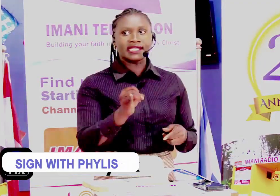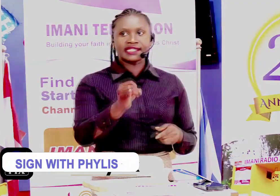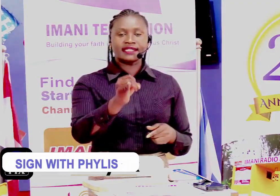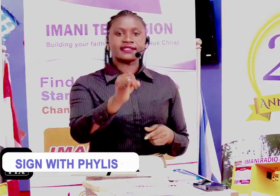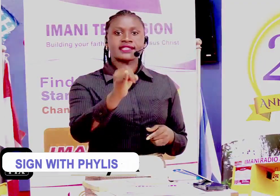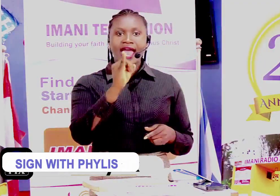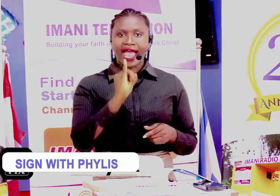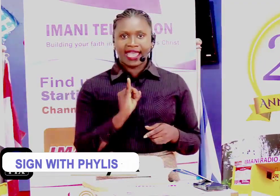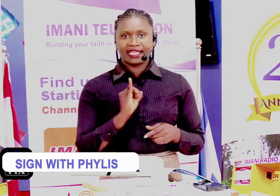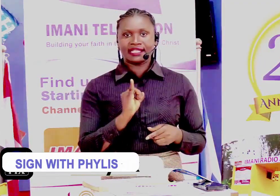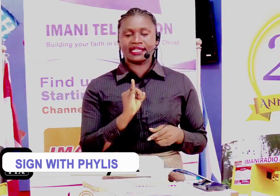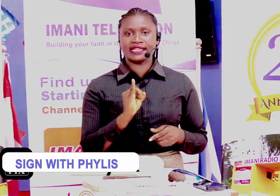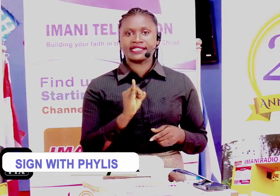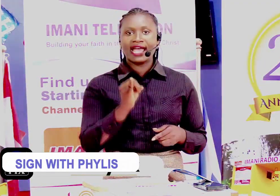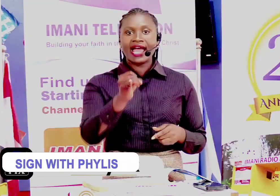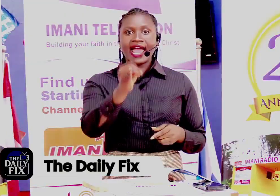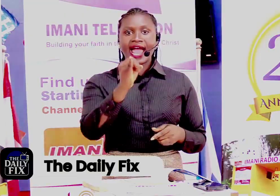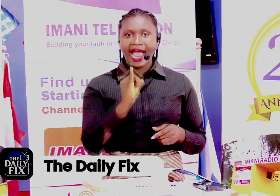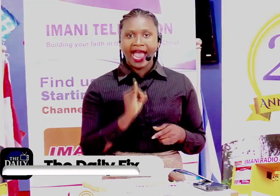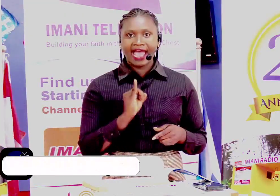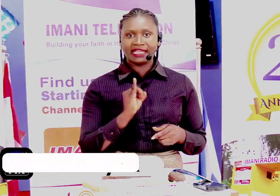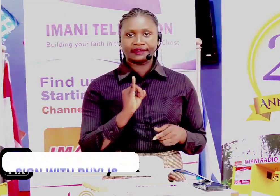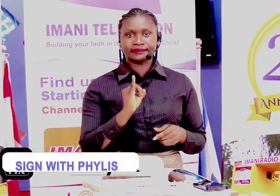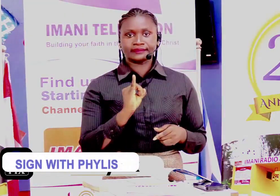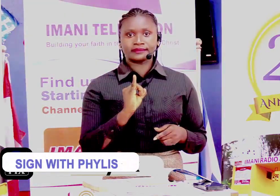is I, letter I.